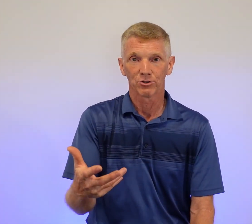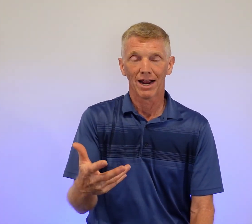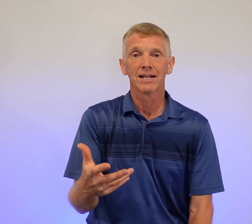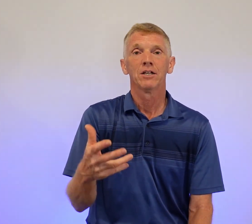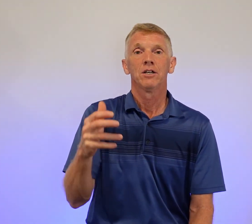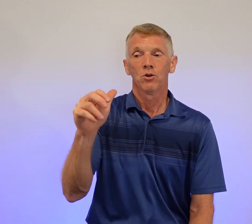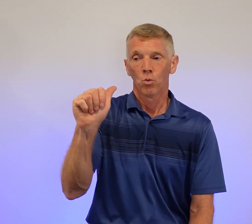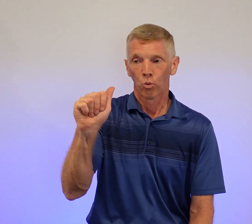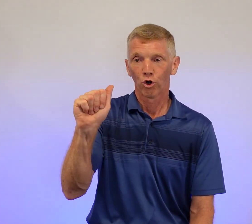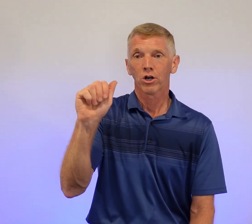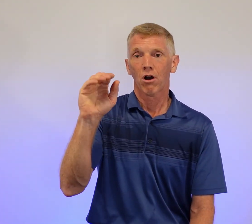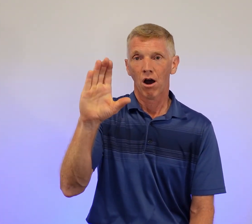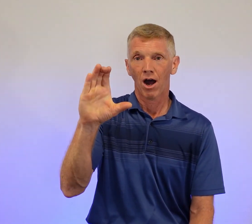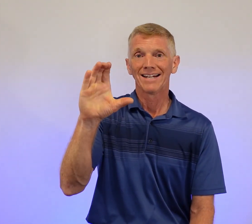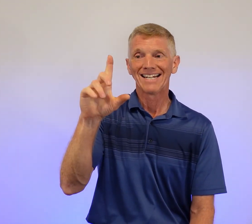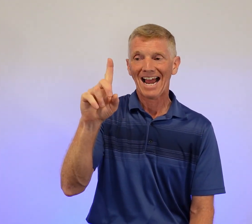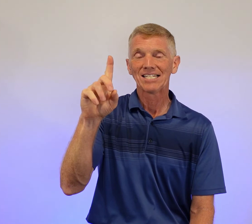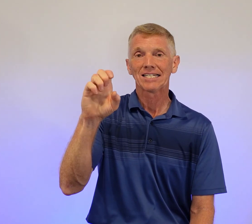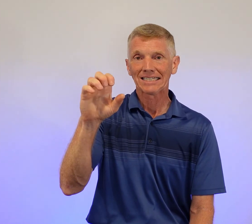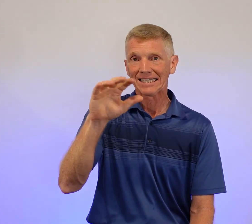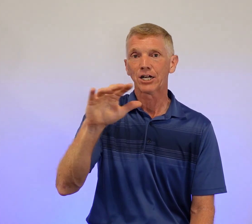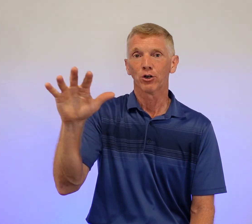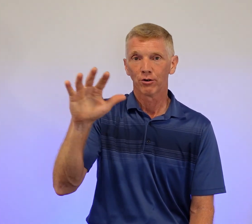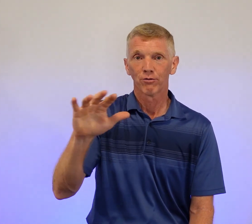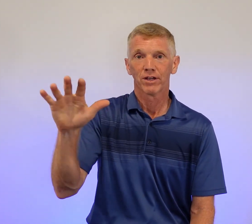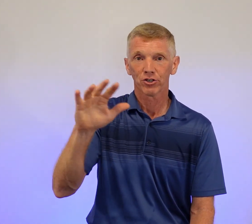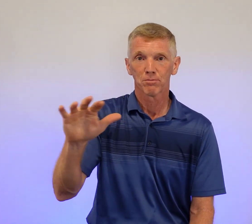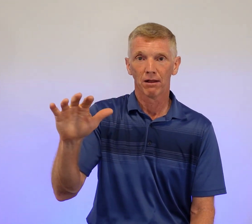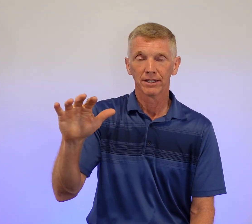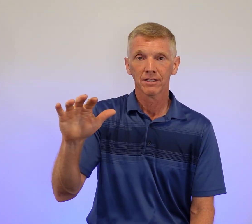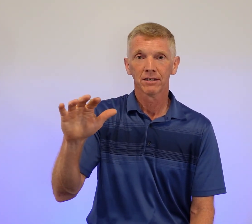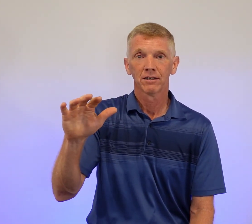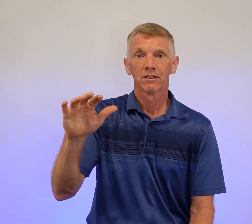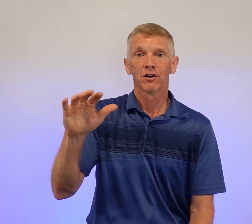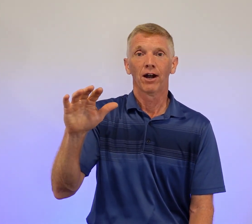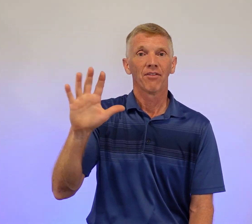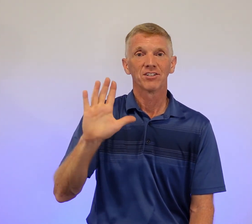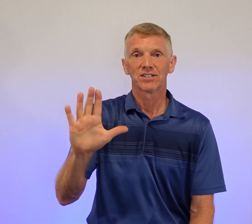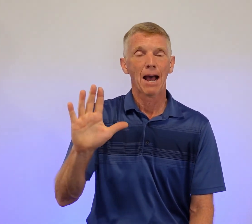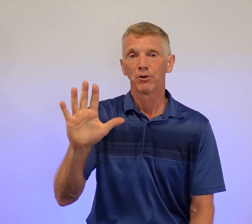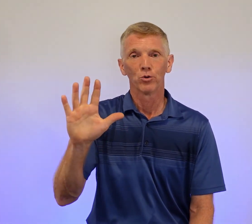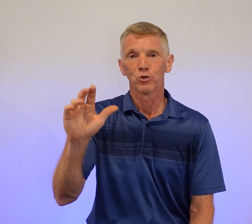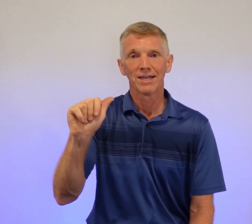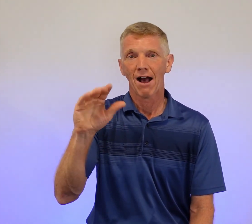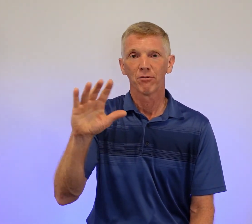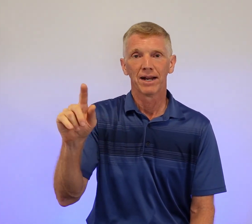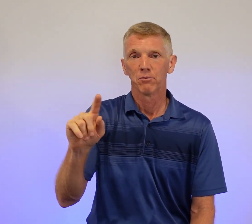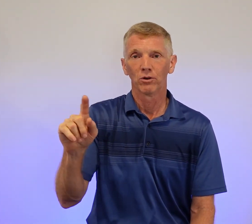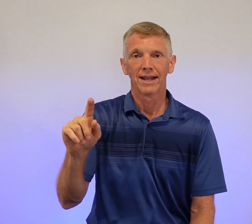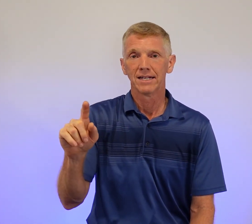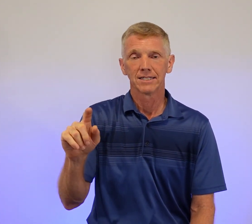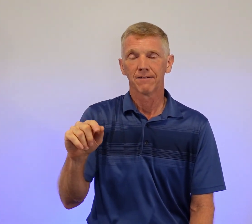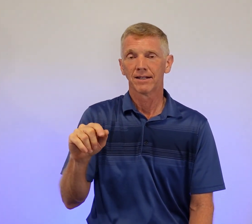right? Work on nice, clear finger spelling, right? And then stop. Don't do the alphabet anymore, like A to Z. It doesn't